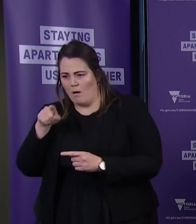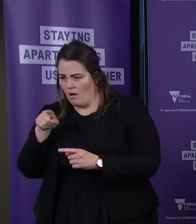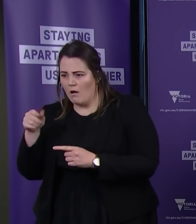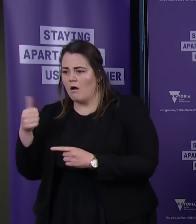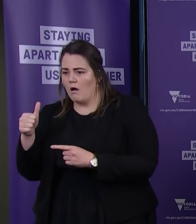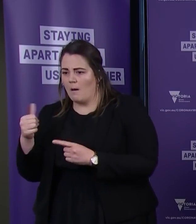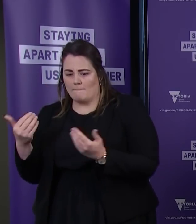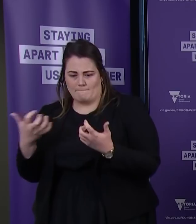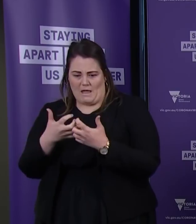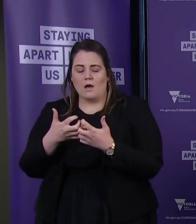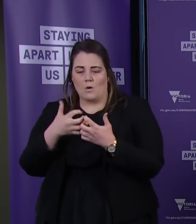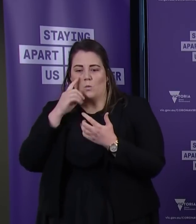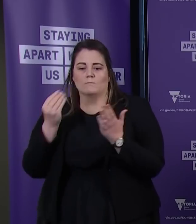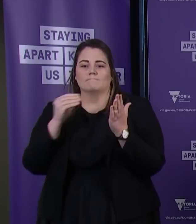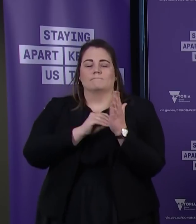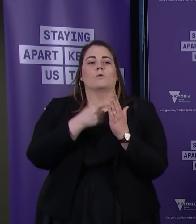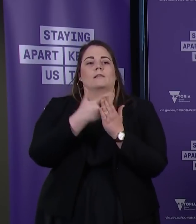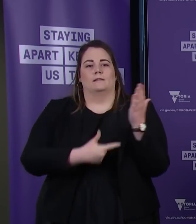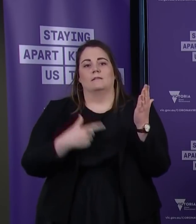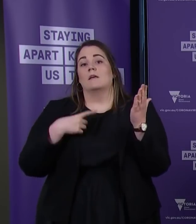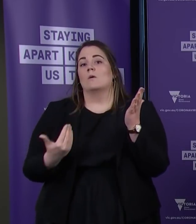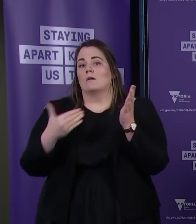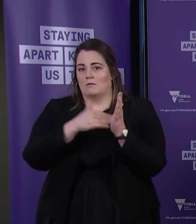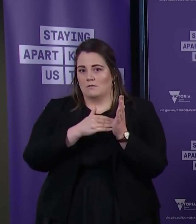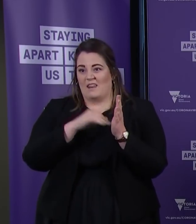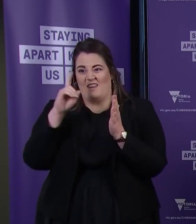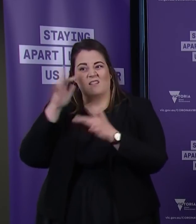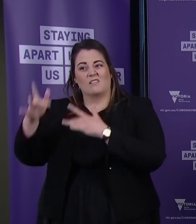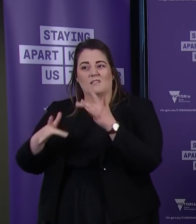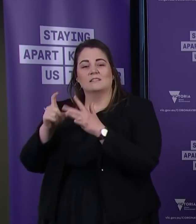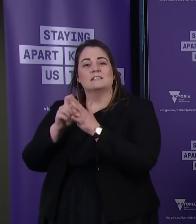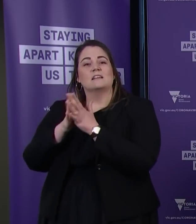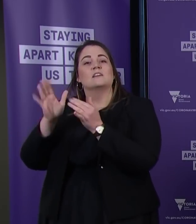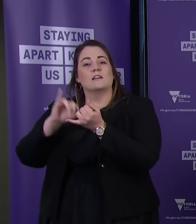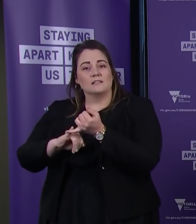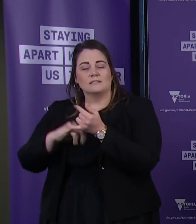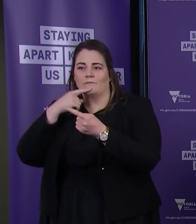these cases you will see reflected in the update on the website this morning.